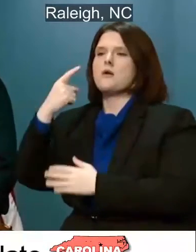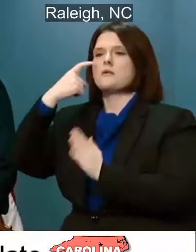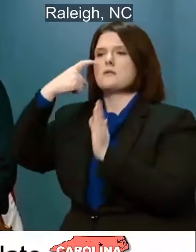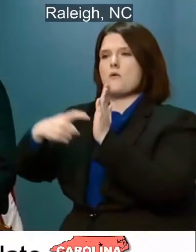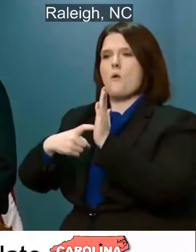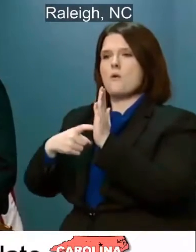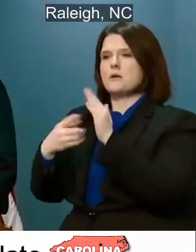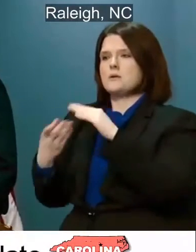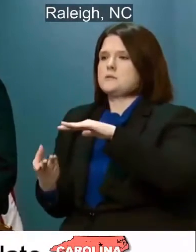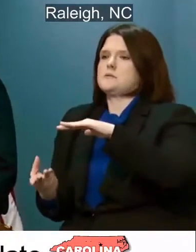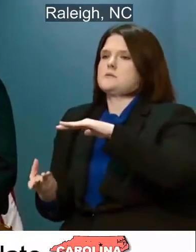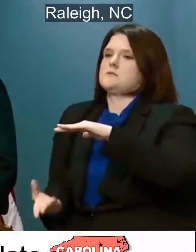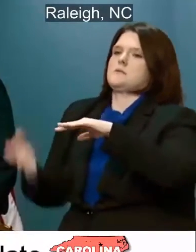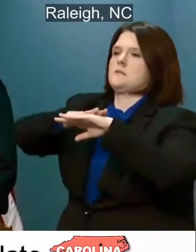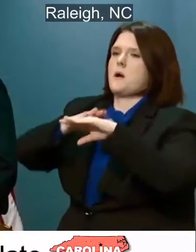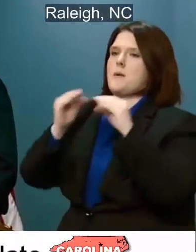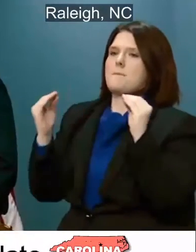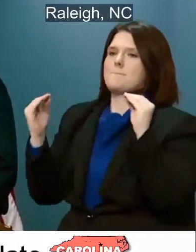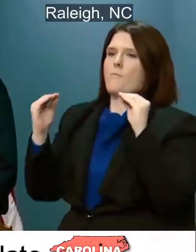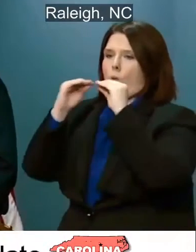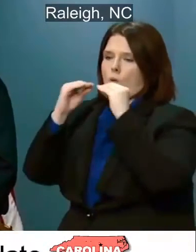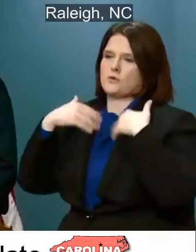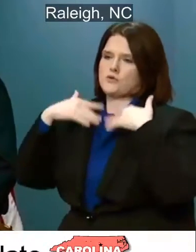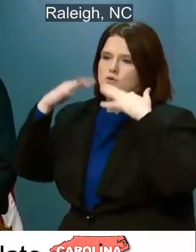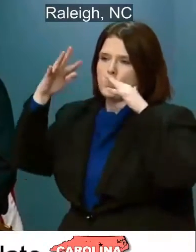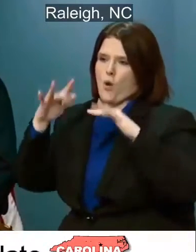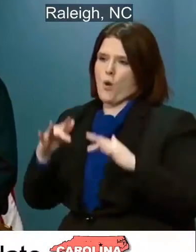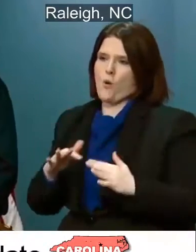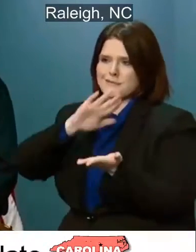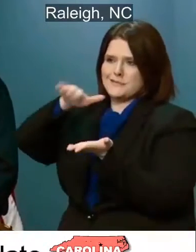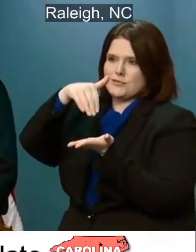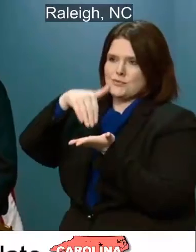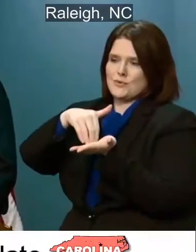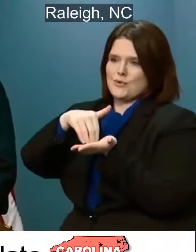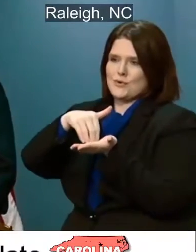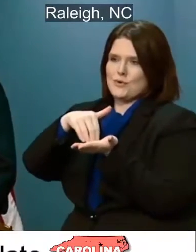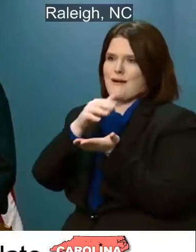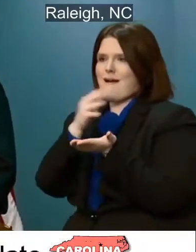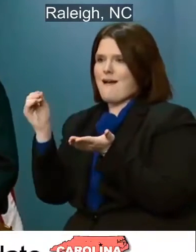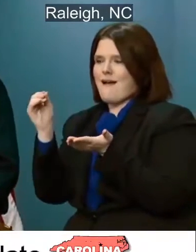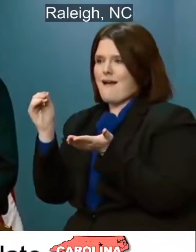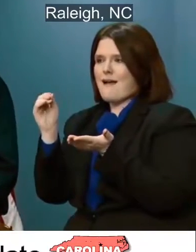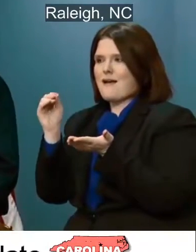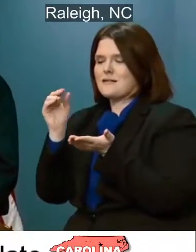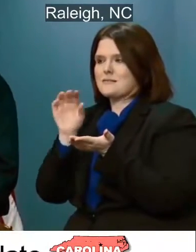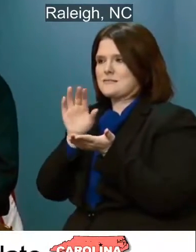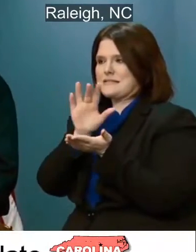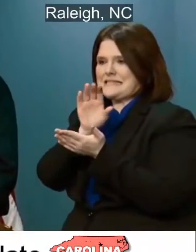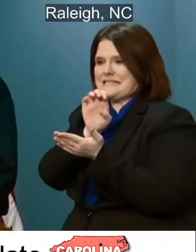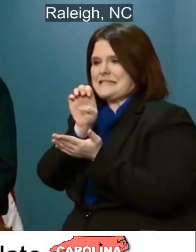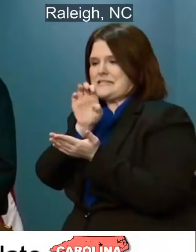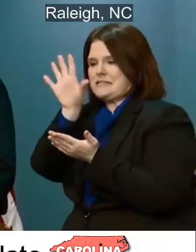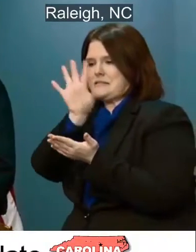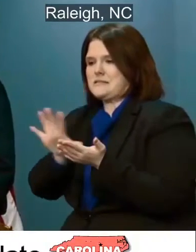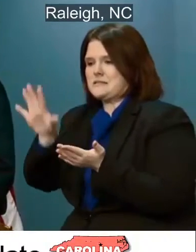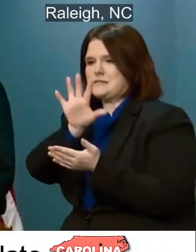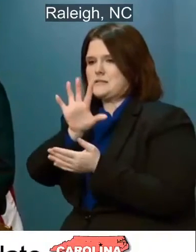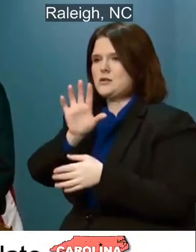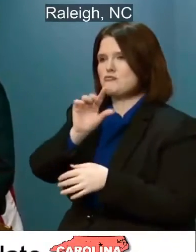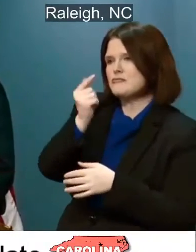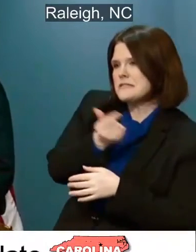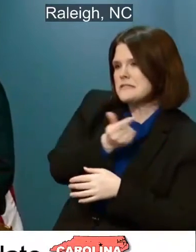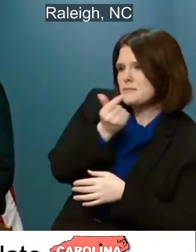increasing amount of snow that may hit central North Carolina and the Triad. And I think the only changes is